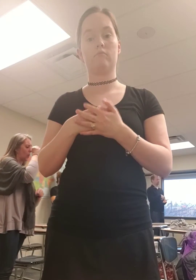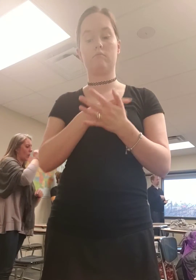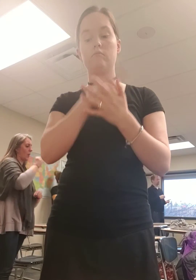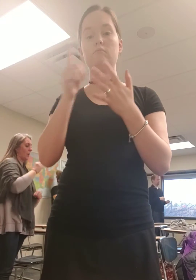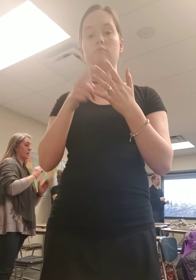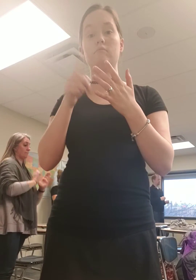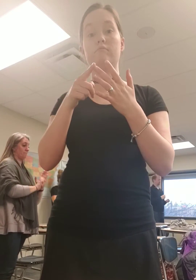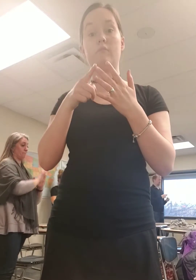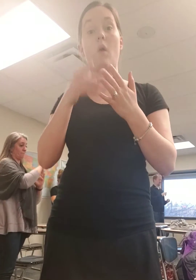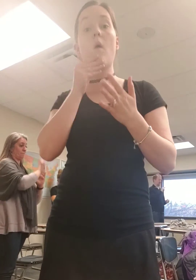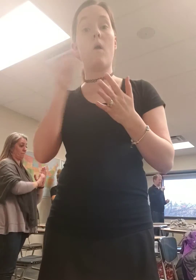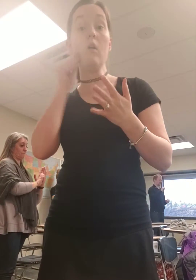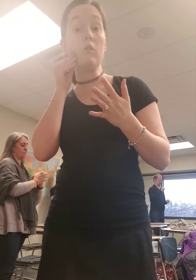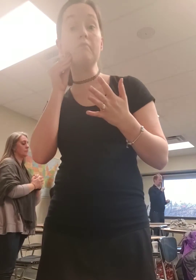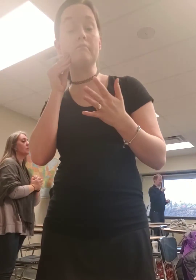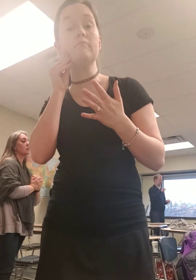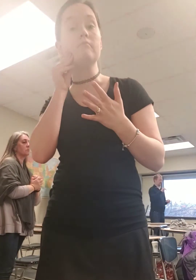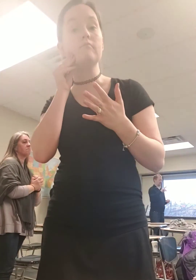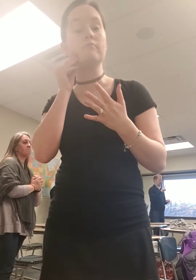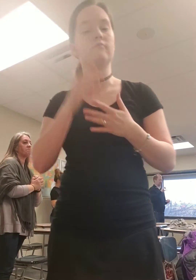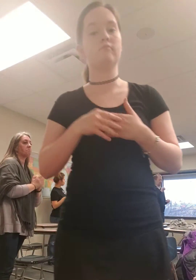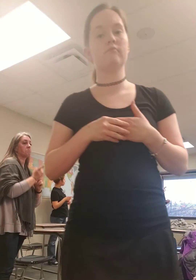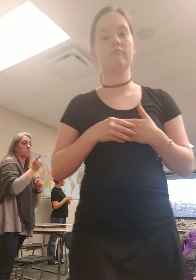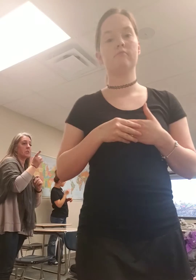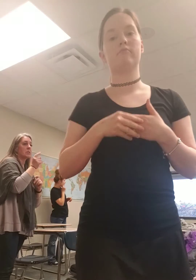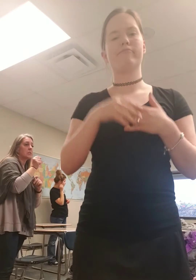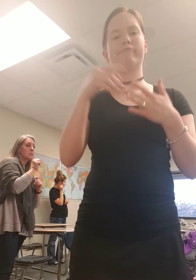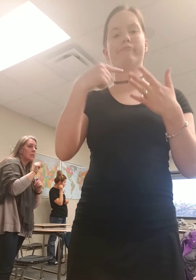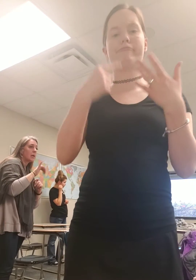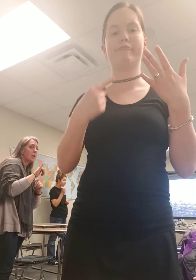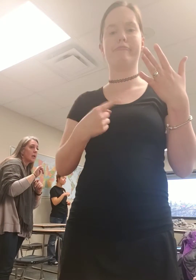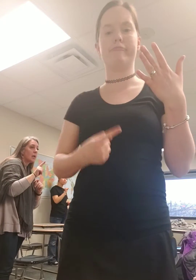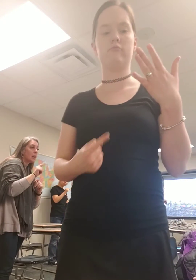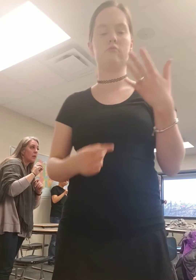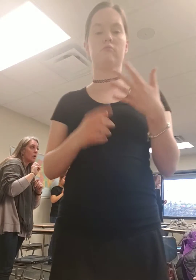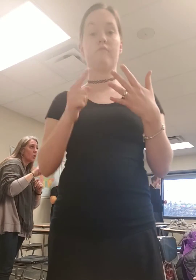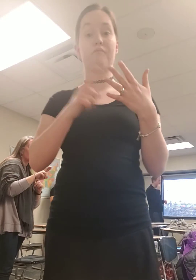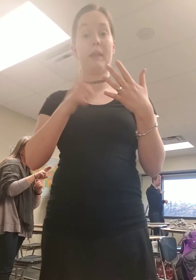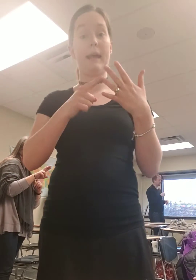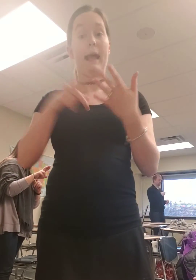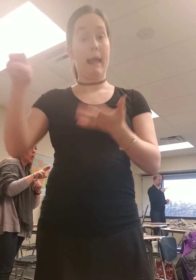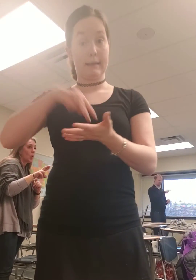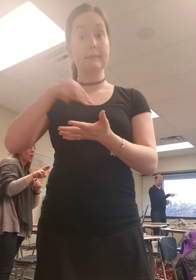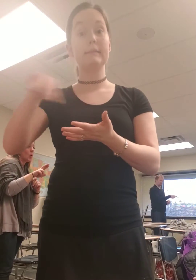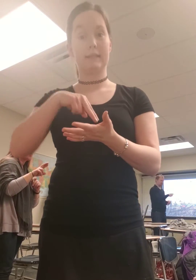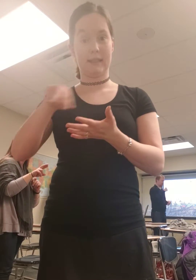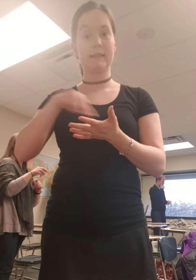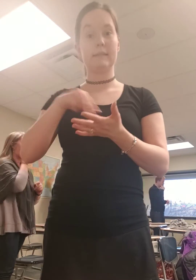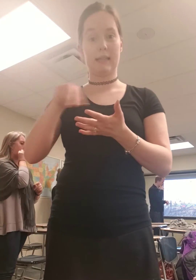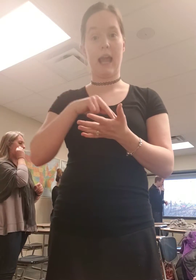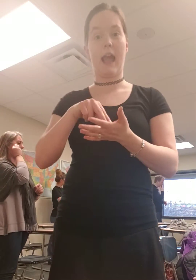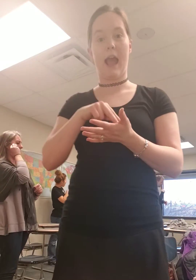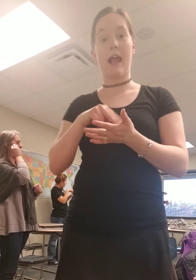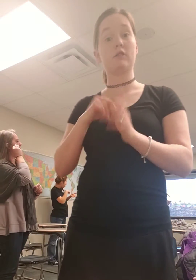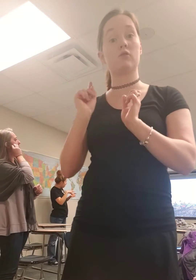home. Just at home, okay. What are we gonna say? At a dance. At a dance. Sometimes we have school dances. When